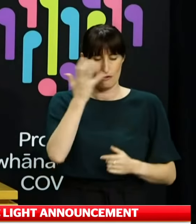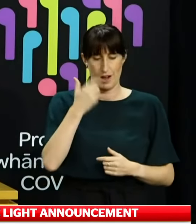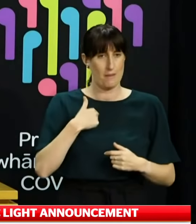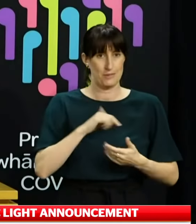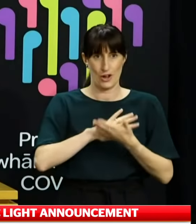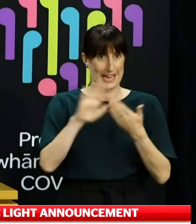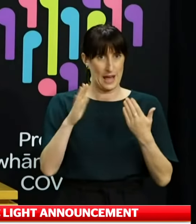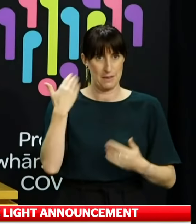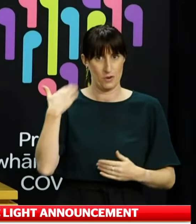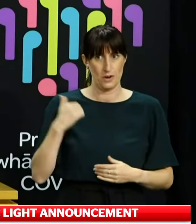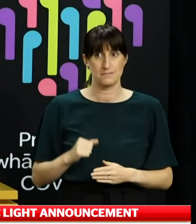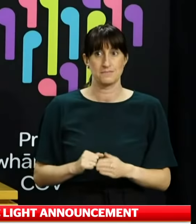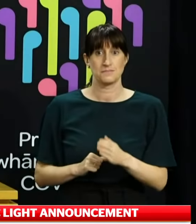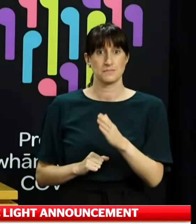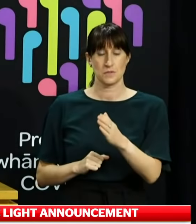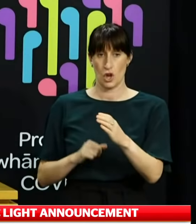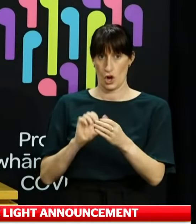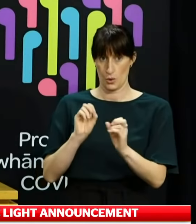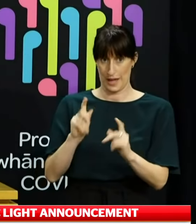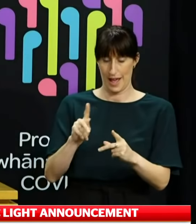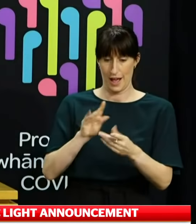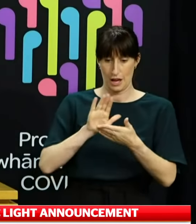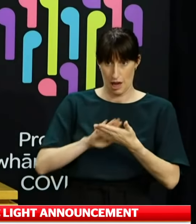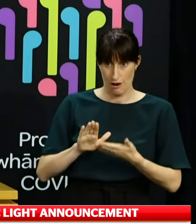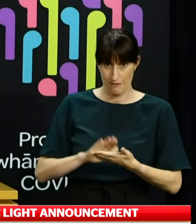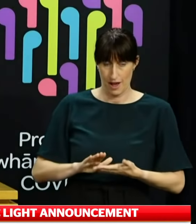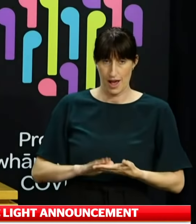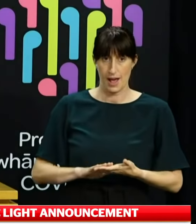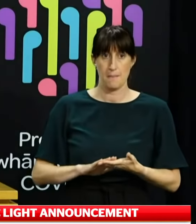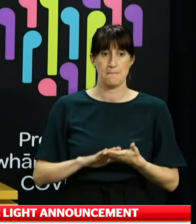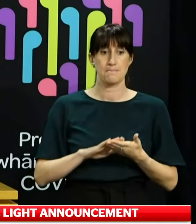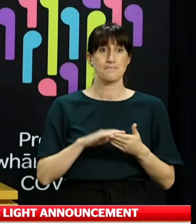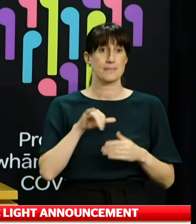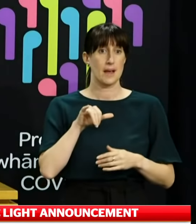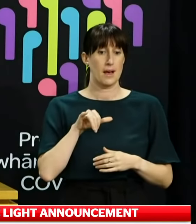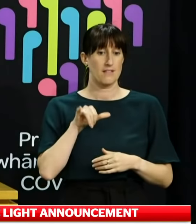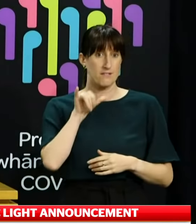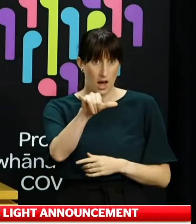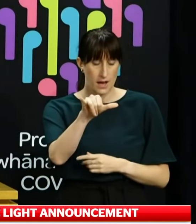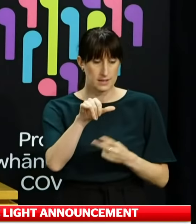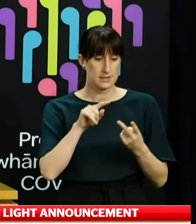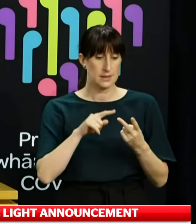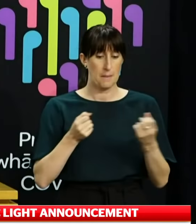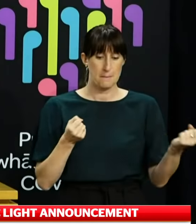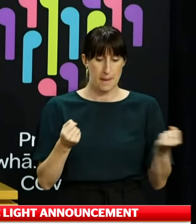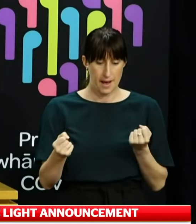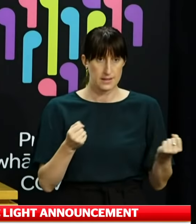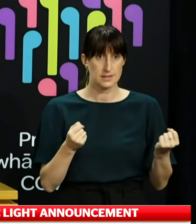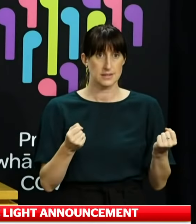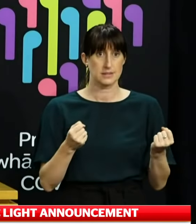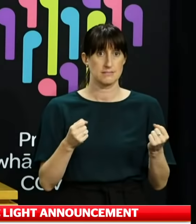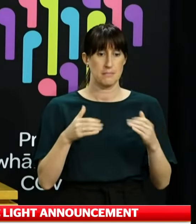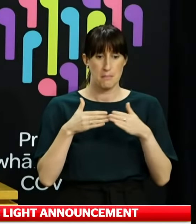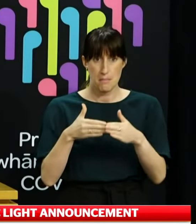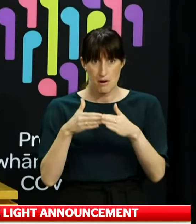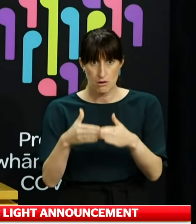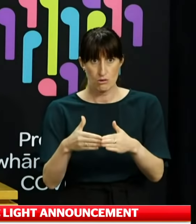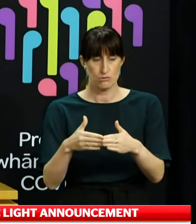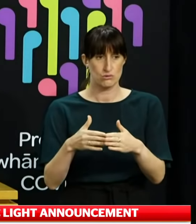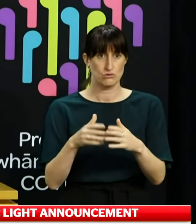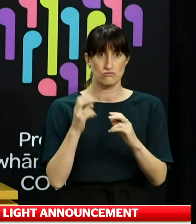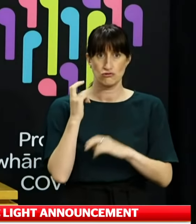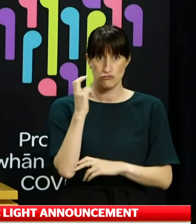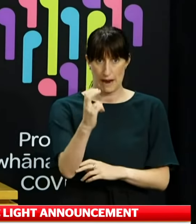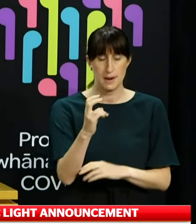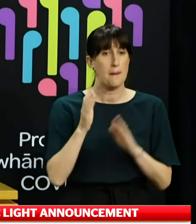So can we just clarify then? So mask wearing on public transports, including flights. And I mean, I stand to